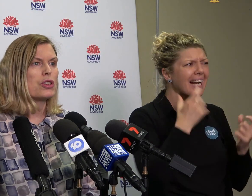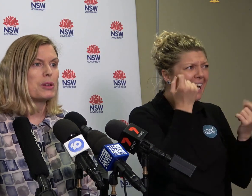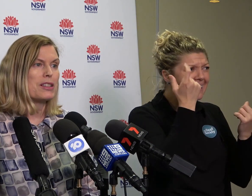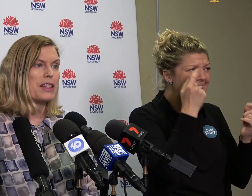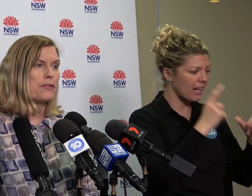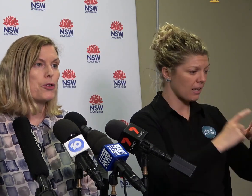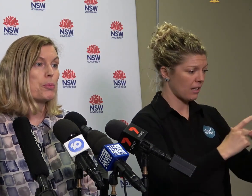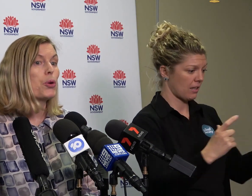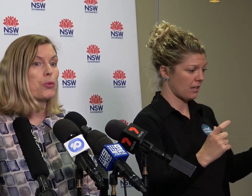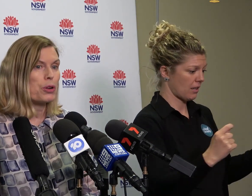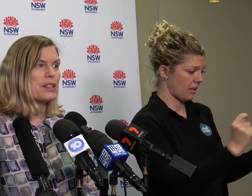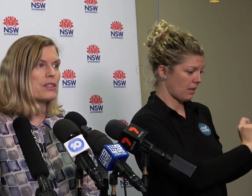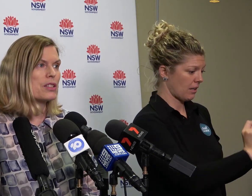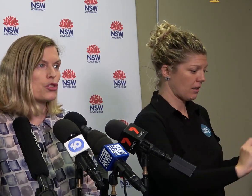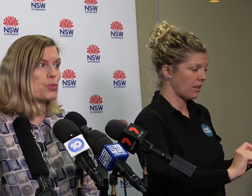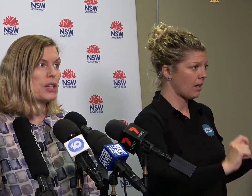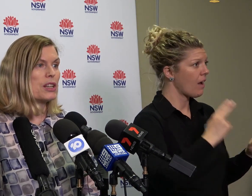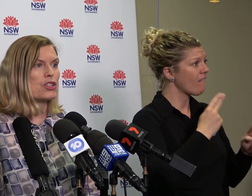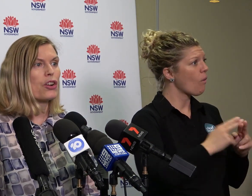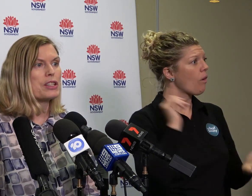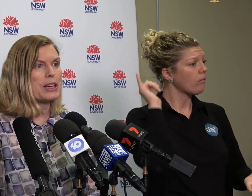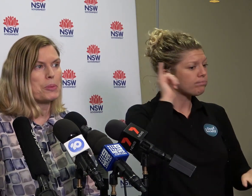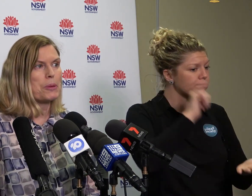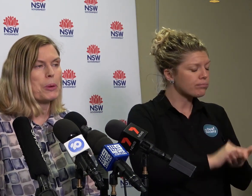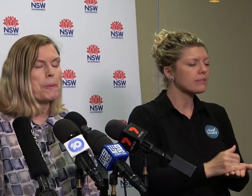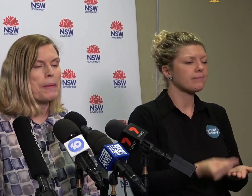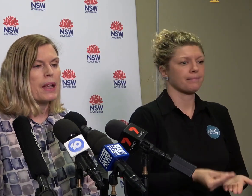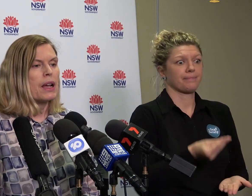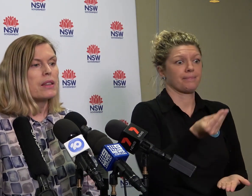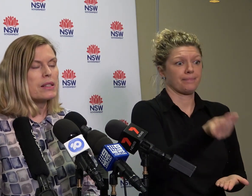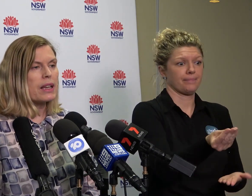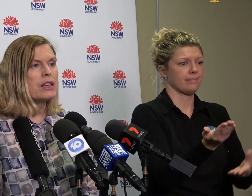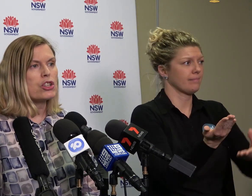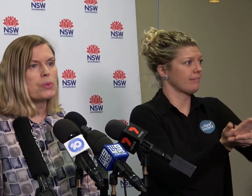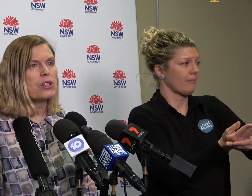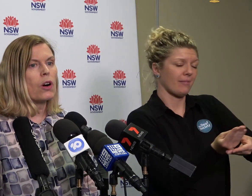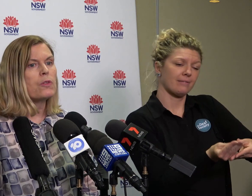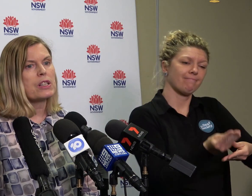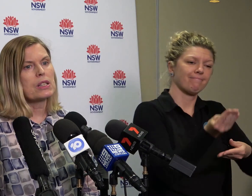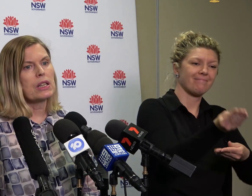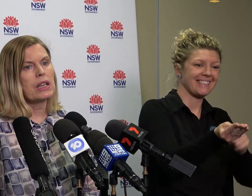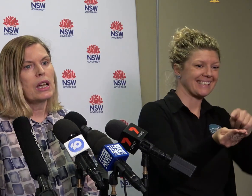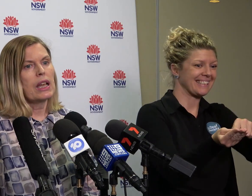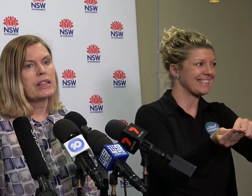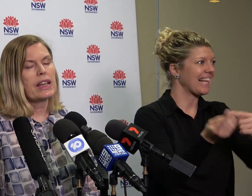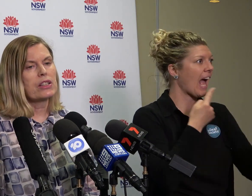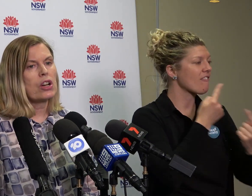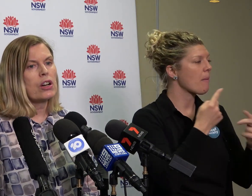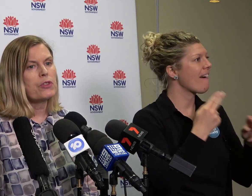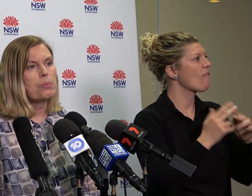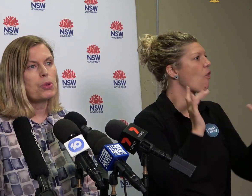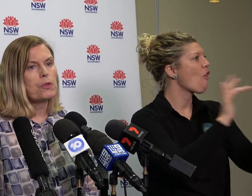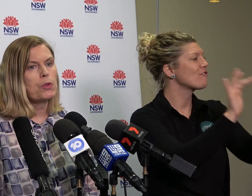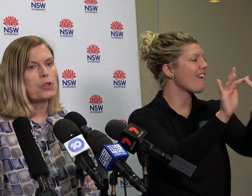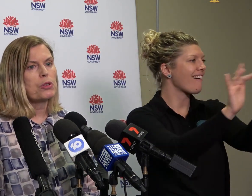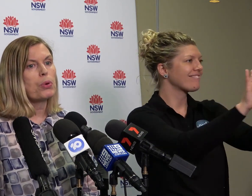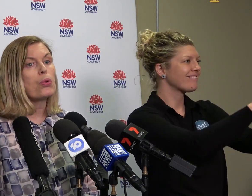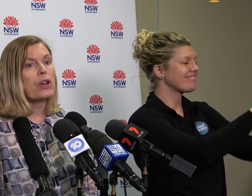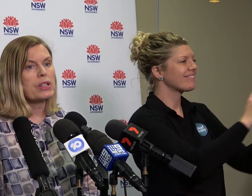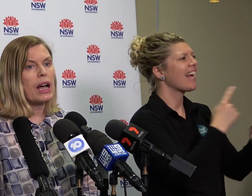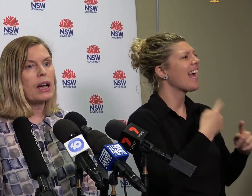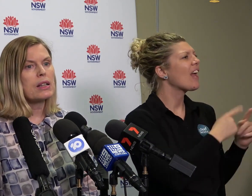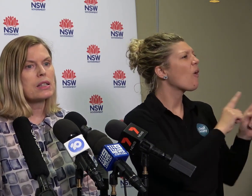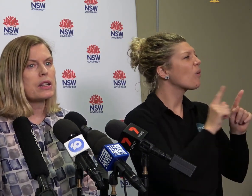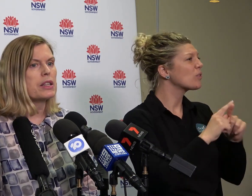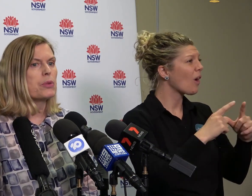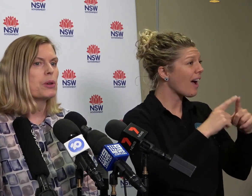those documents are there for important reasons should we need to contact people. The second issue is obviously it takes time for the Border Force to pull